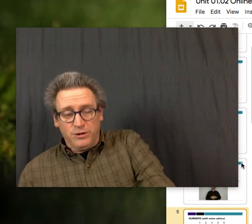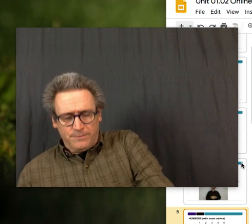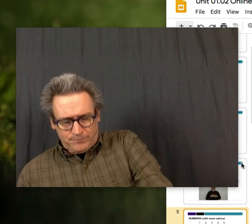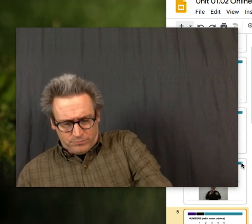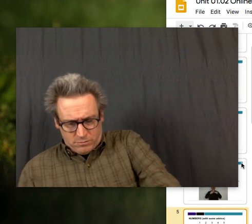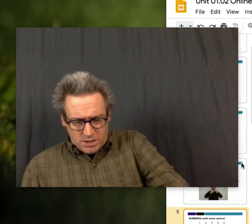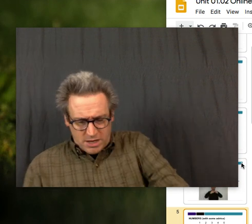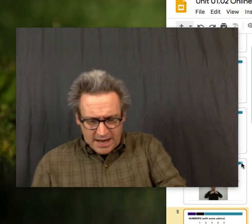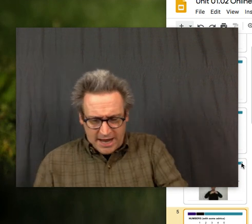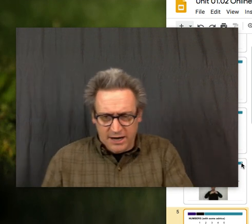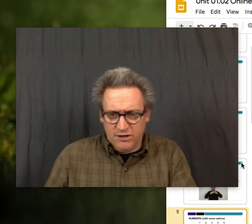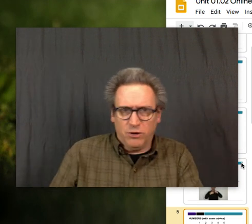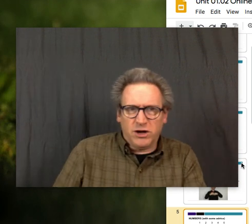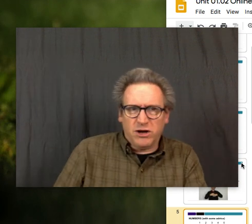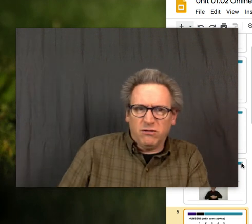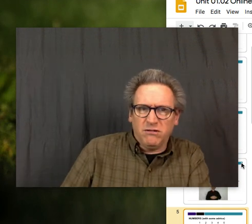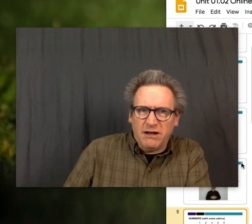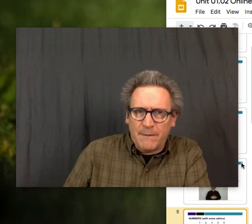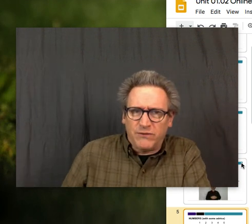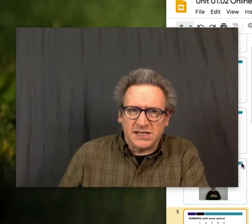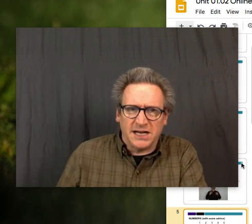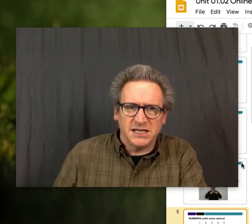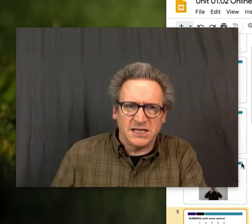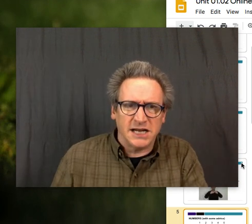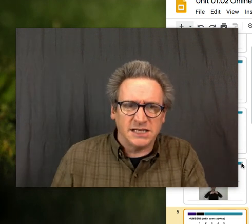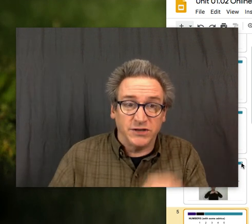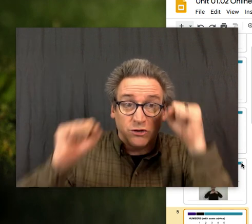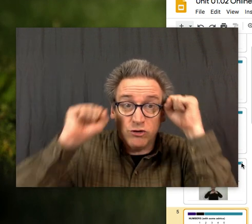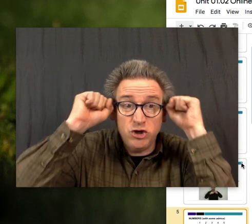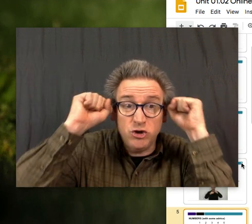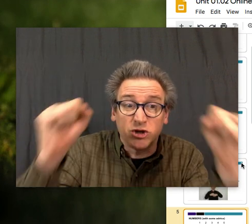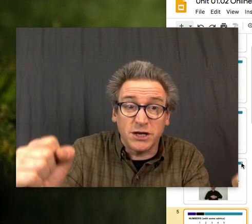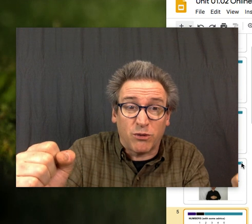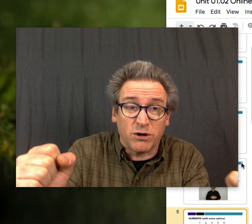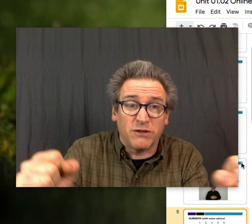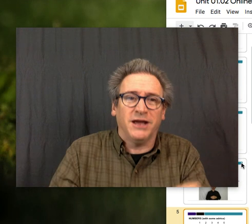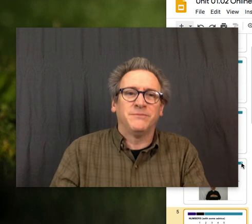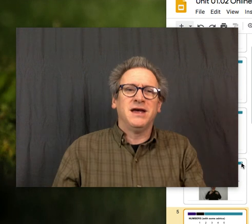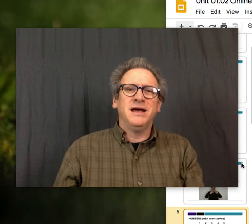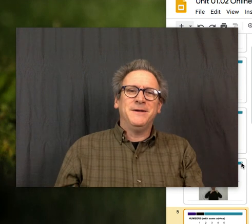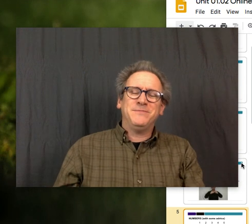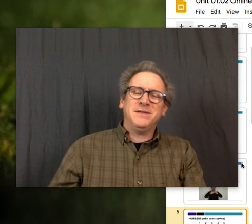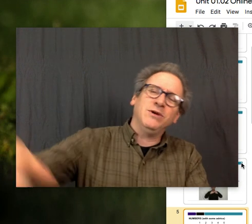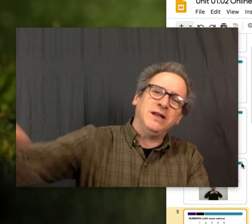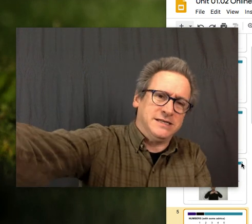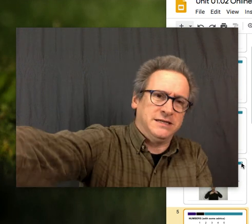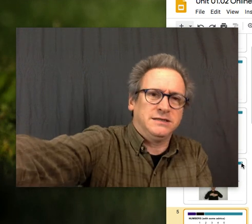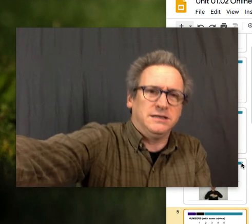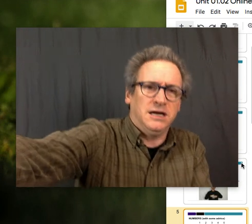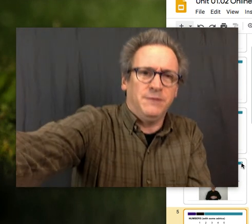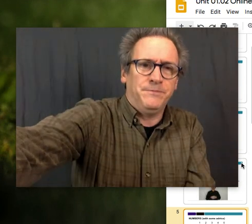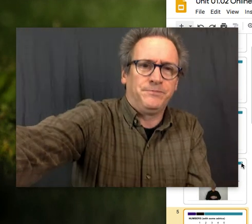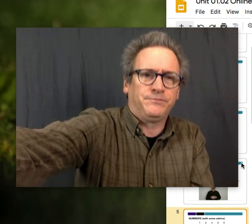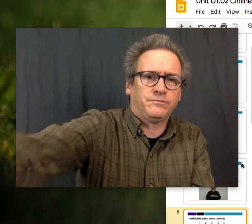own, and the book emphasizes it as if it's a hugely important thing. It really